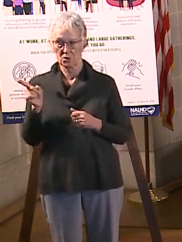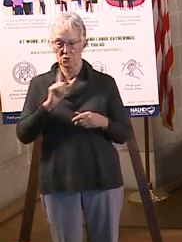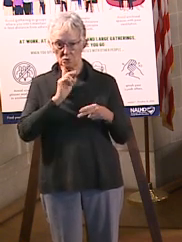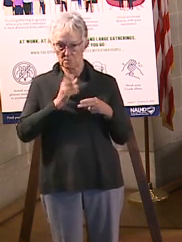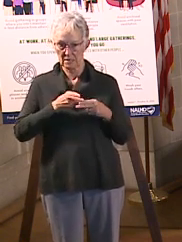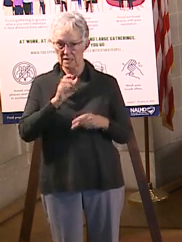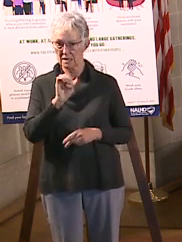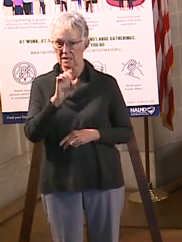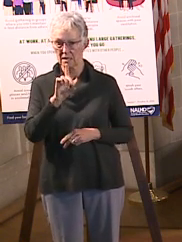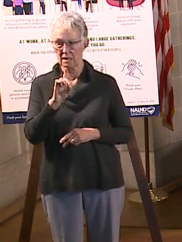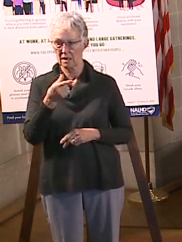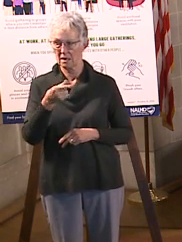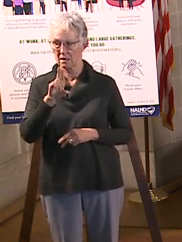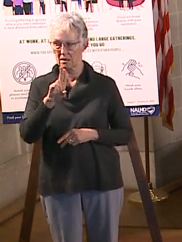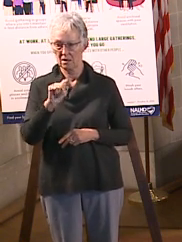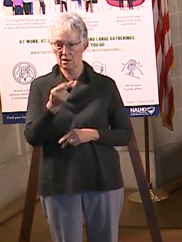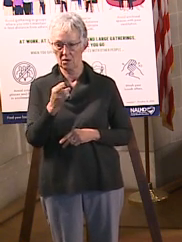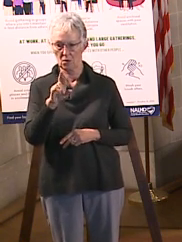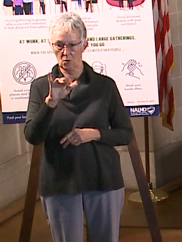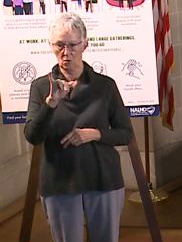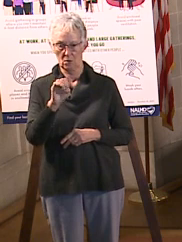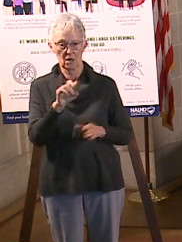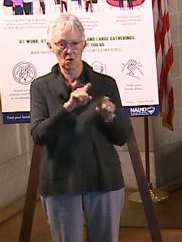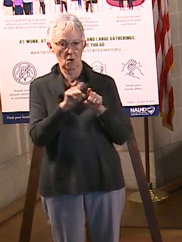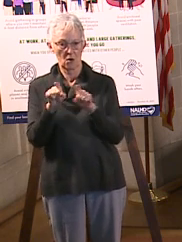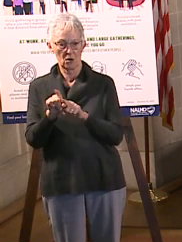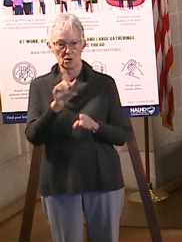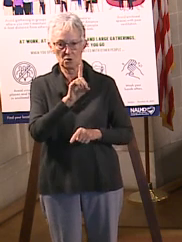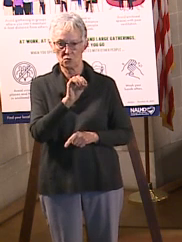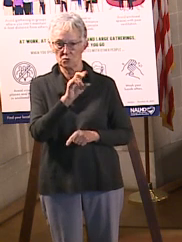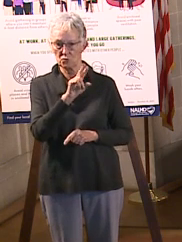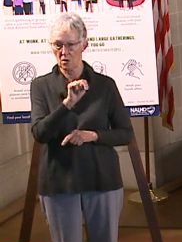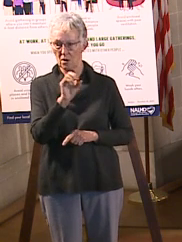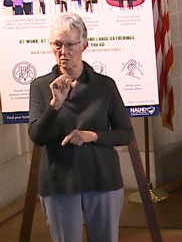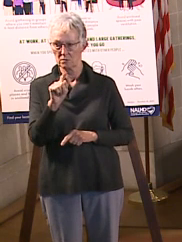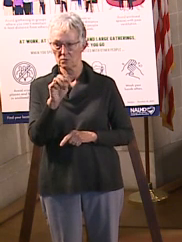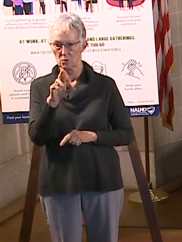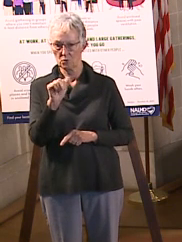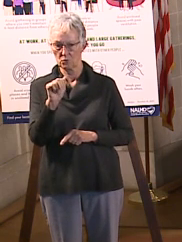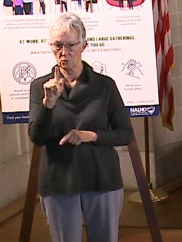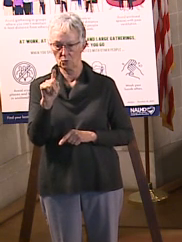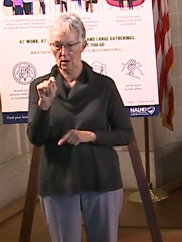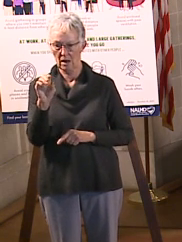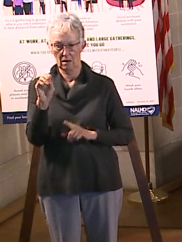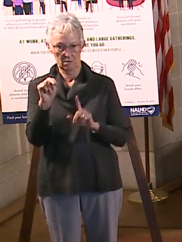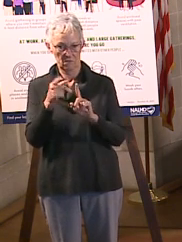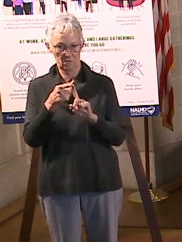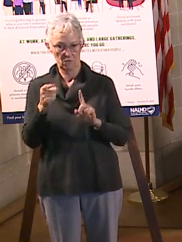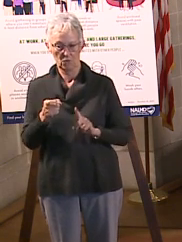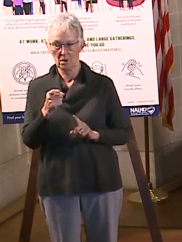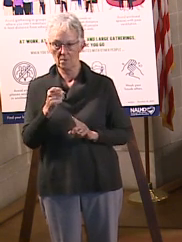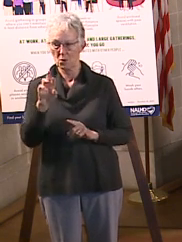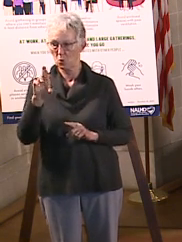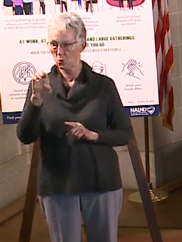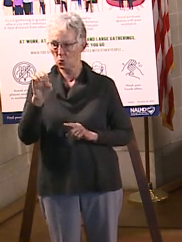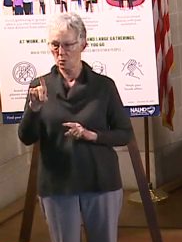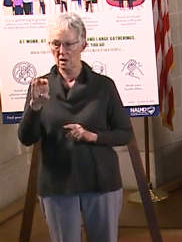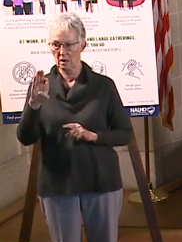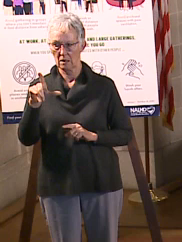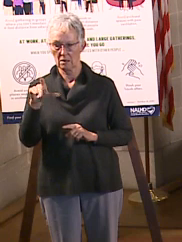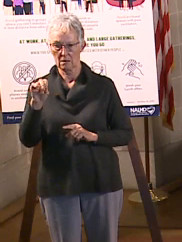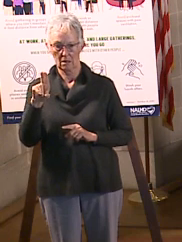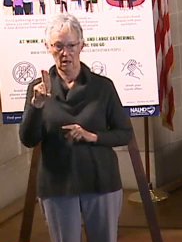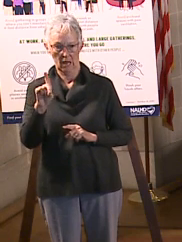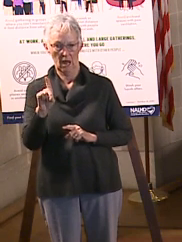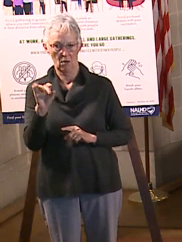but Don Stratton, who wrote All the Gallant Men, is a Red Cloud native, and so that was our one book, Nebraska, I think last